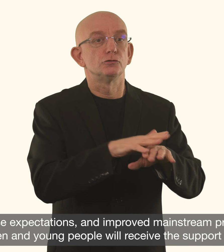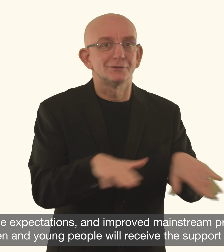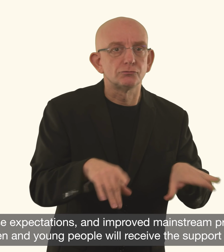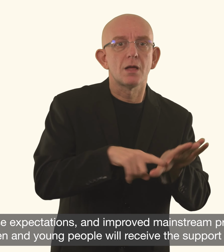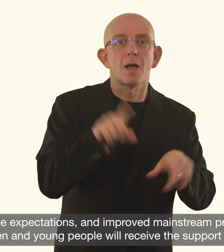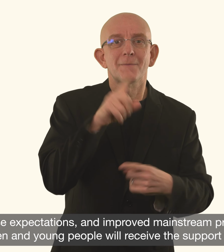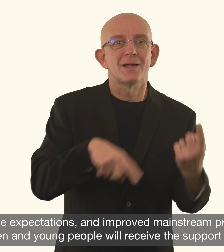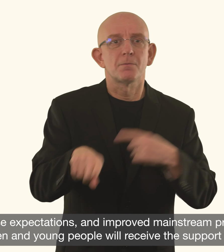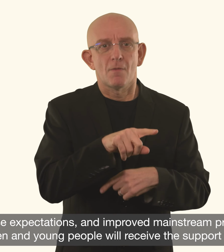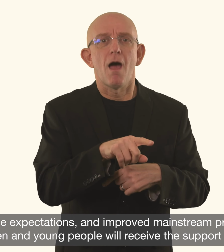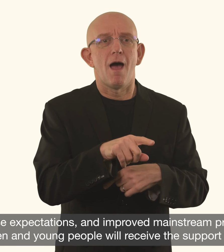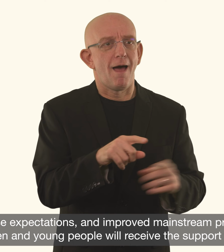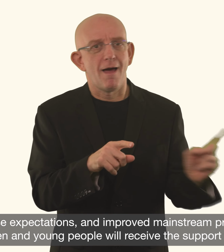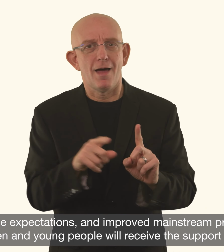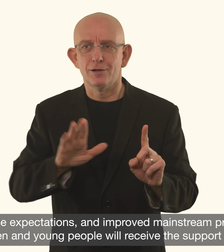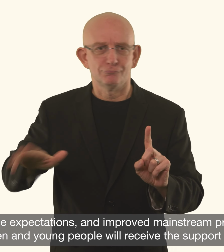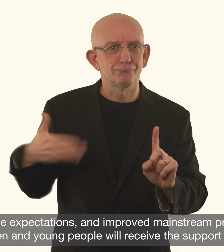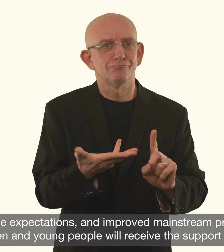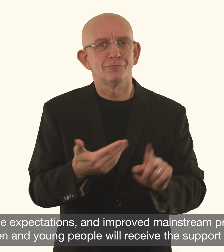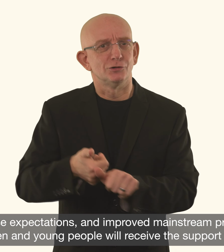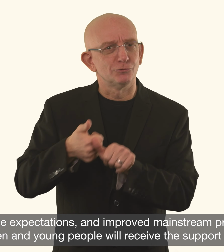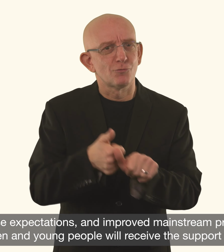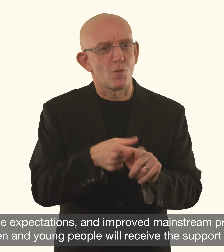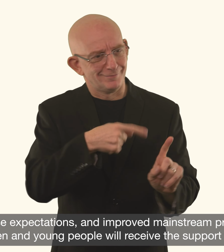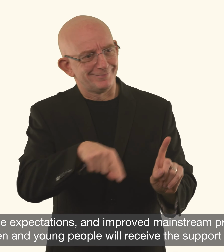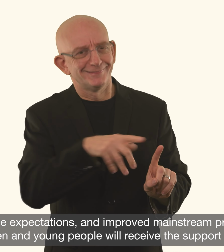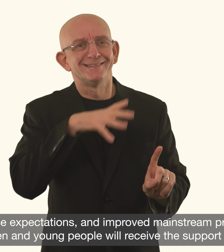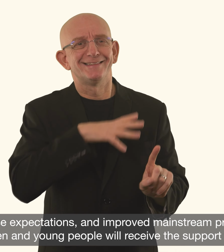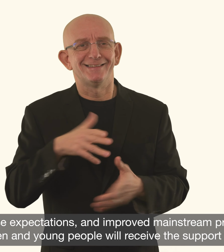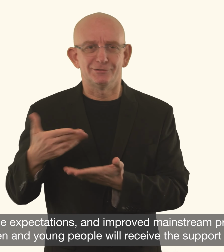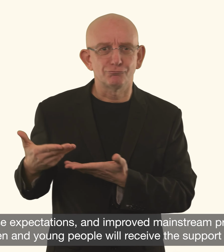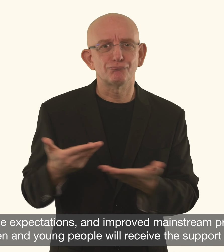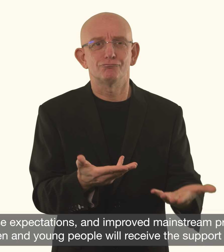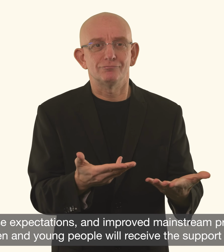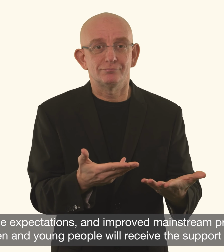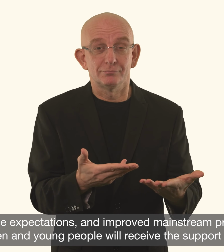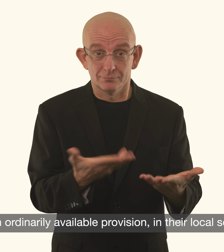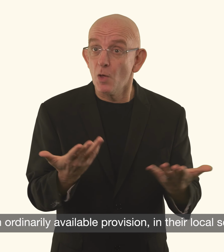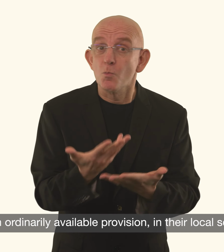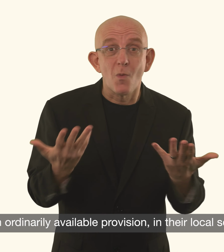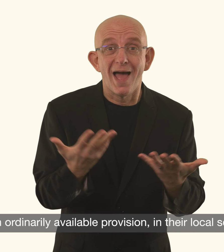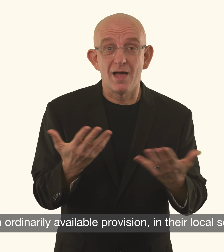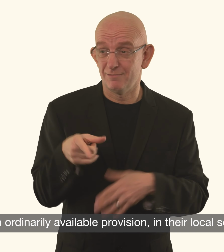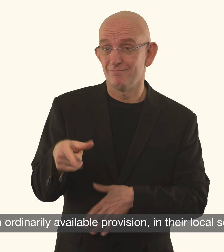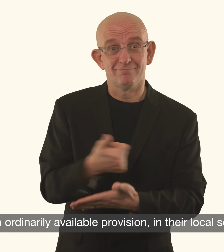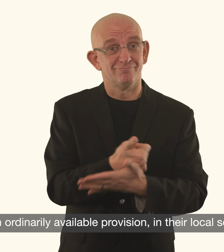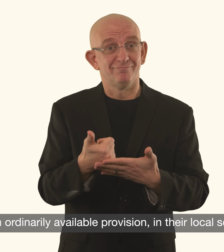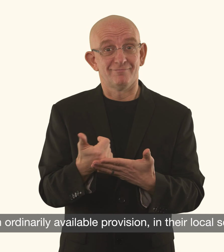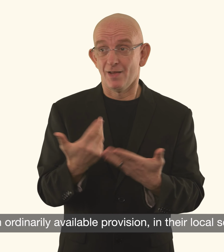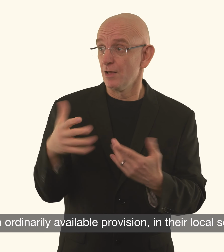receive the support they need through ordinarily available provision in